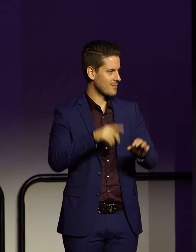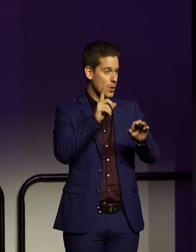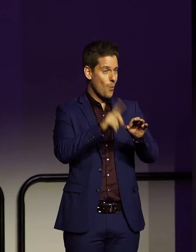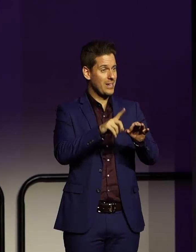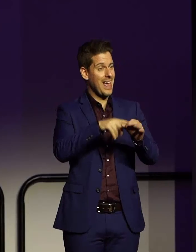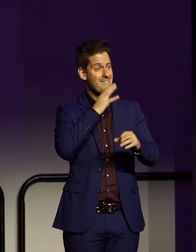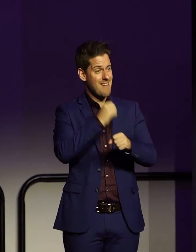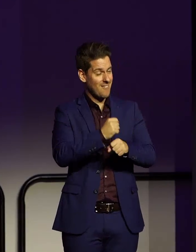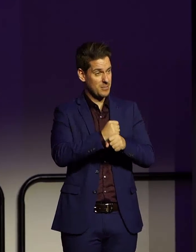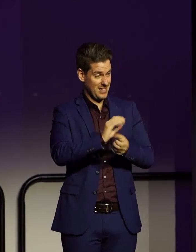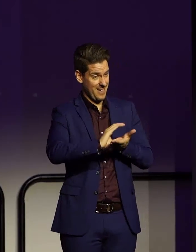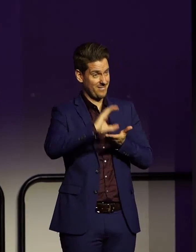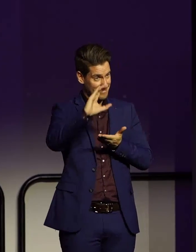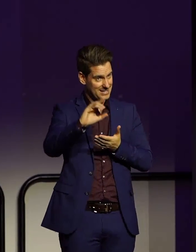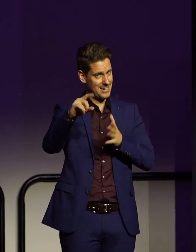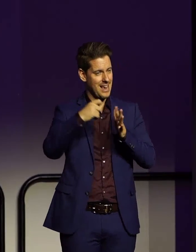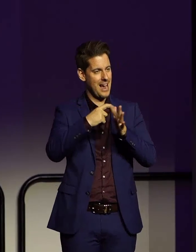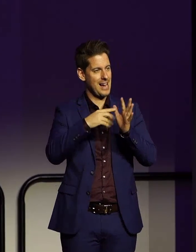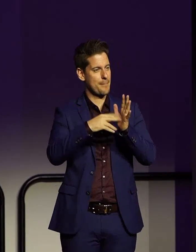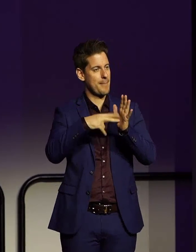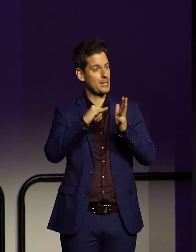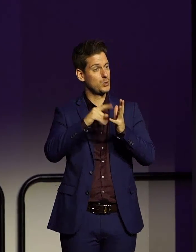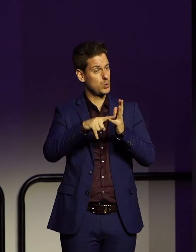Queensland Government invested in Komatsu to ensure